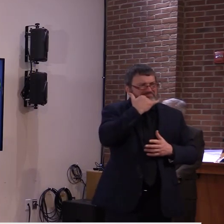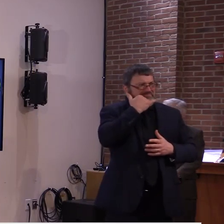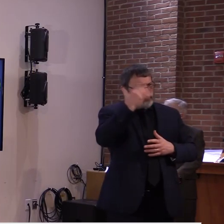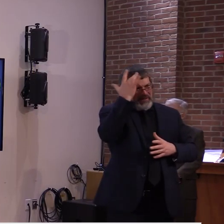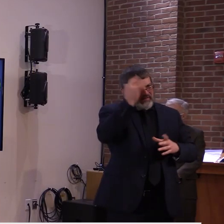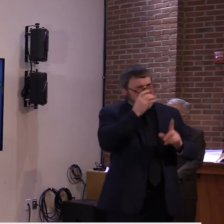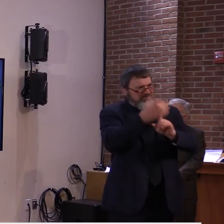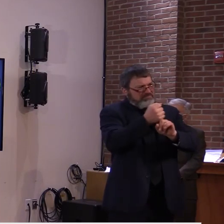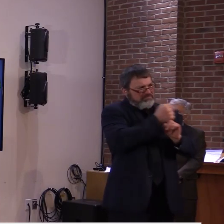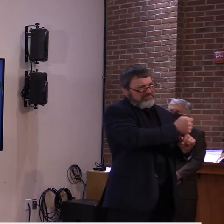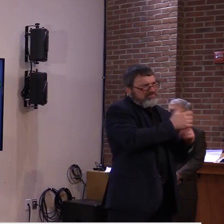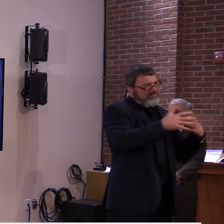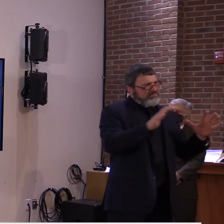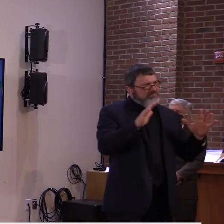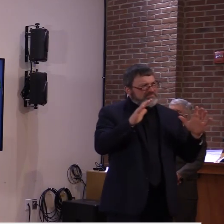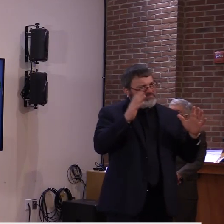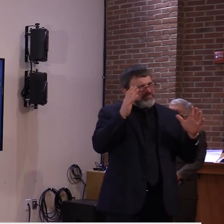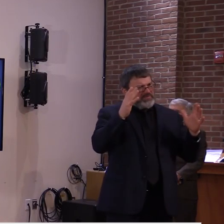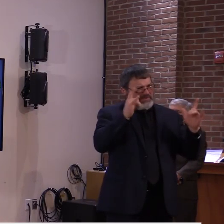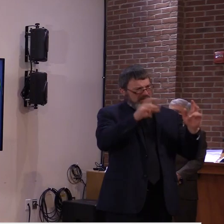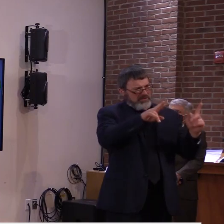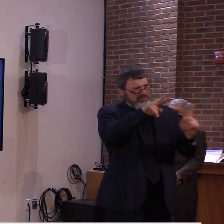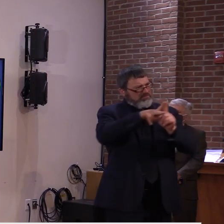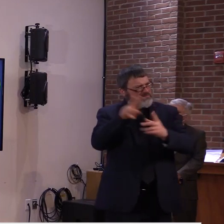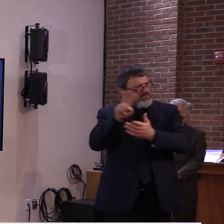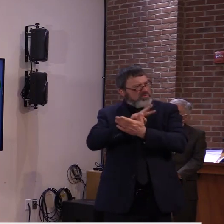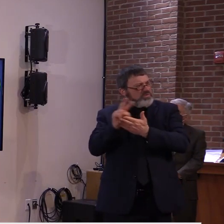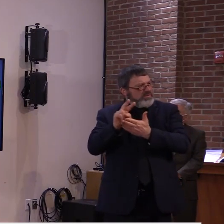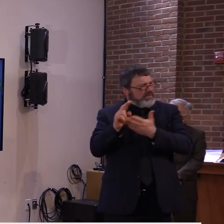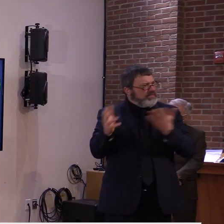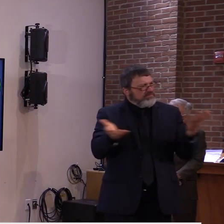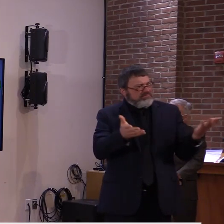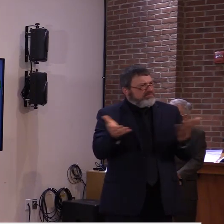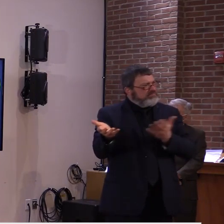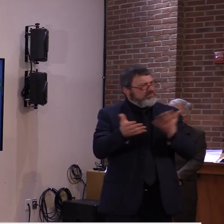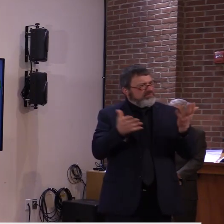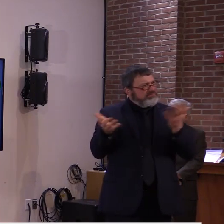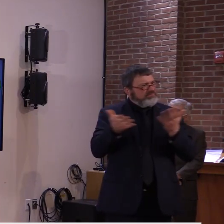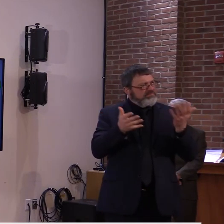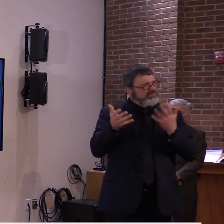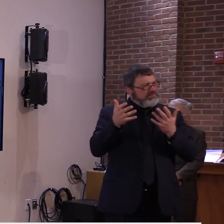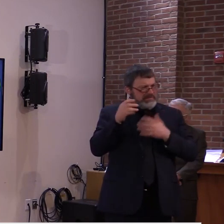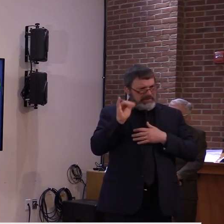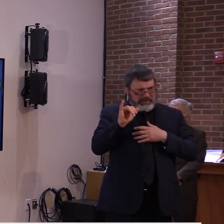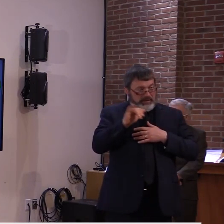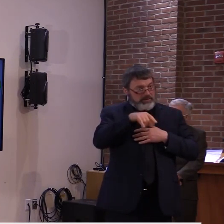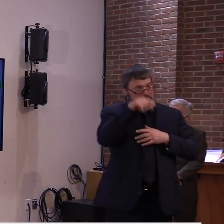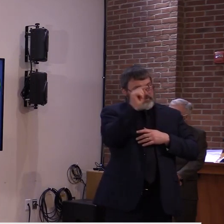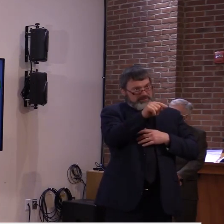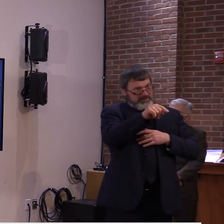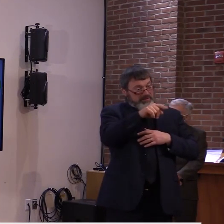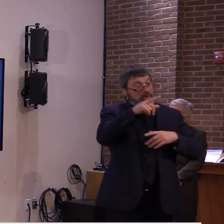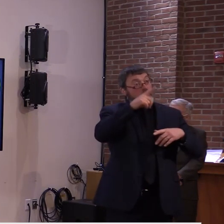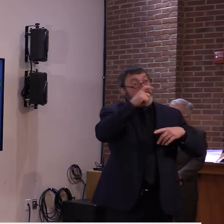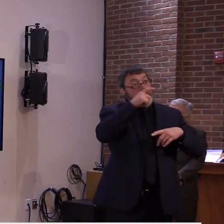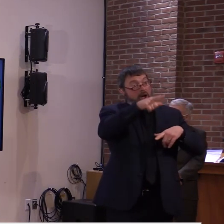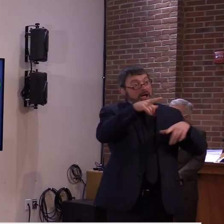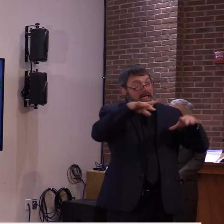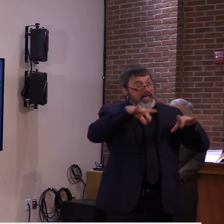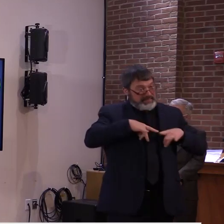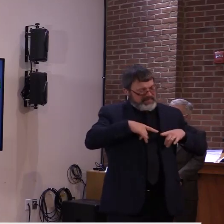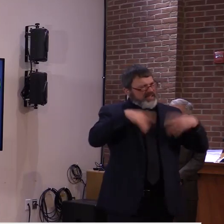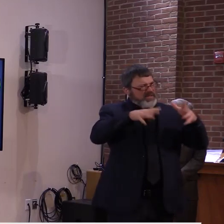is being worried about for spreading the virus within schools. So why is the state using a 48-hour period and not the 14-day